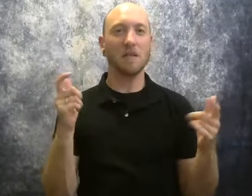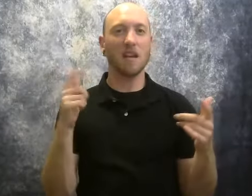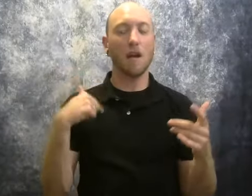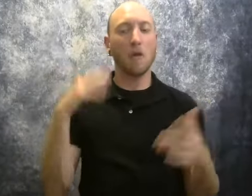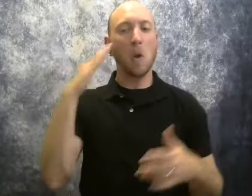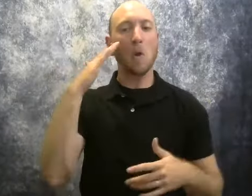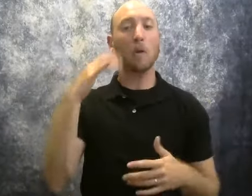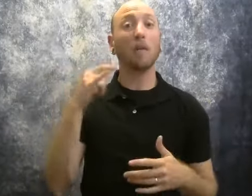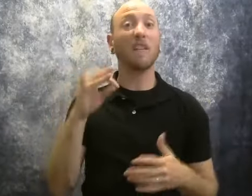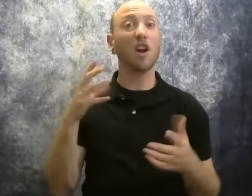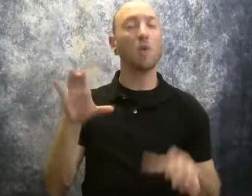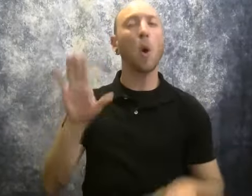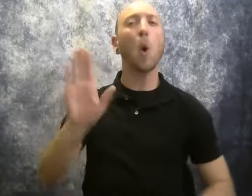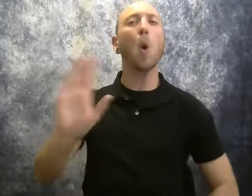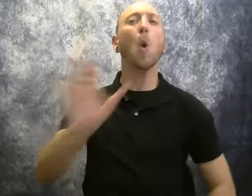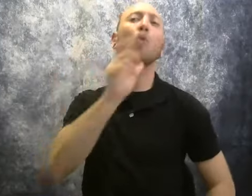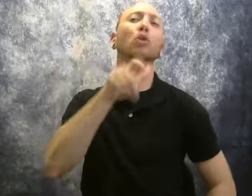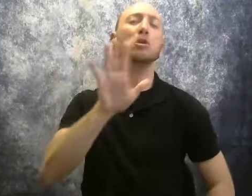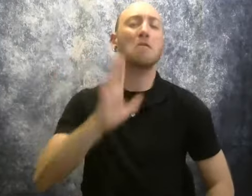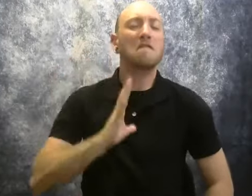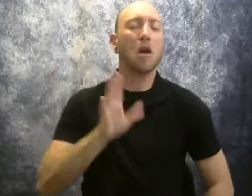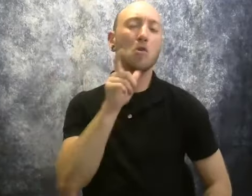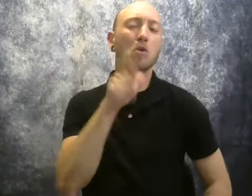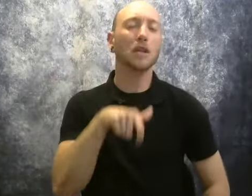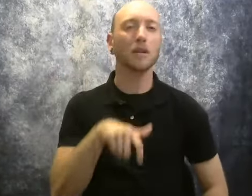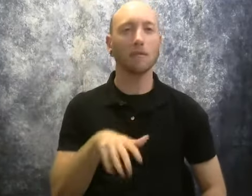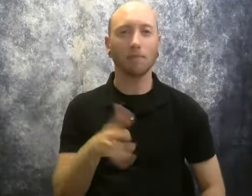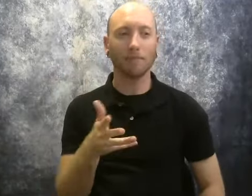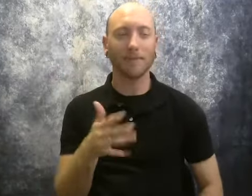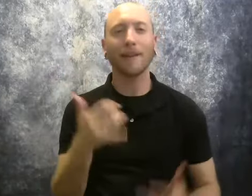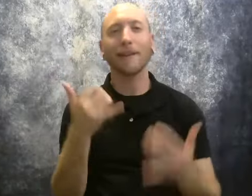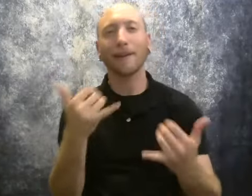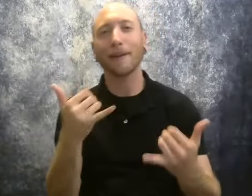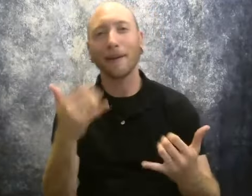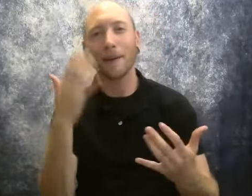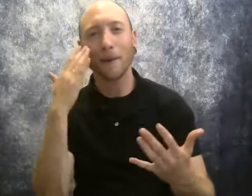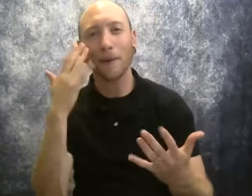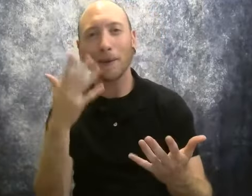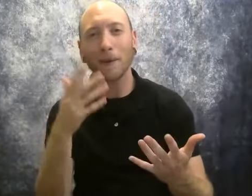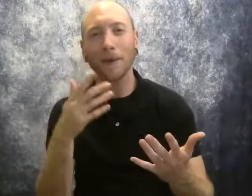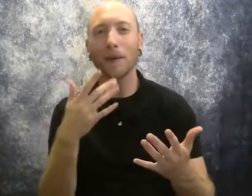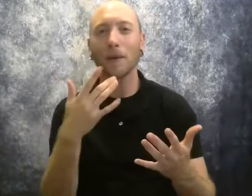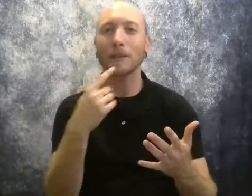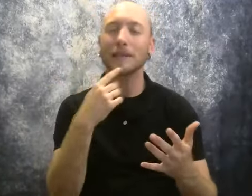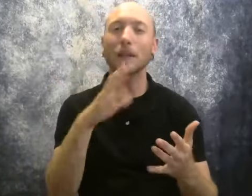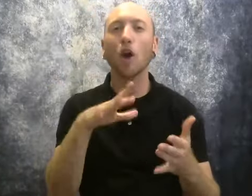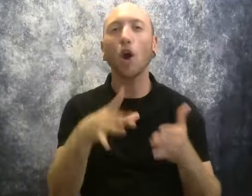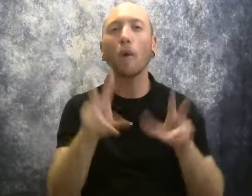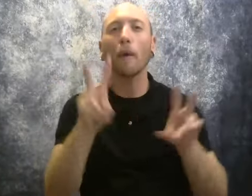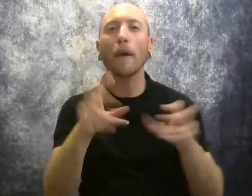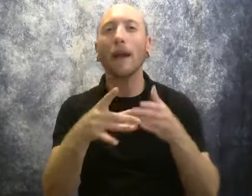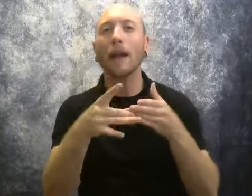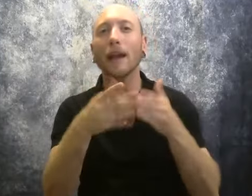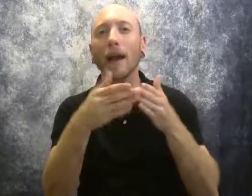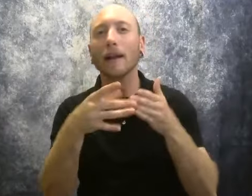and I used to dismiss things if I didn't want to do them. So, and the stuff they tell you now, they're only guidelines. Why would you